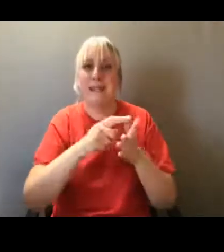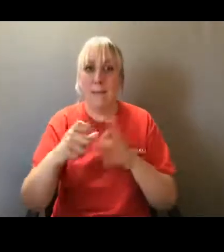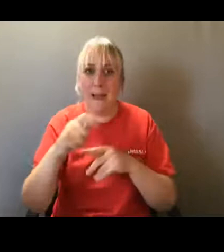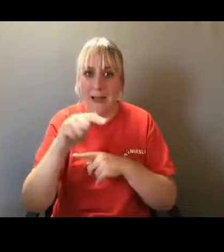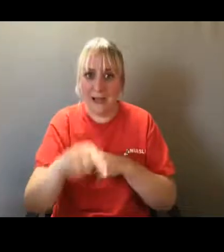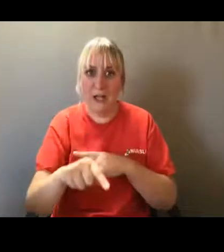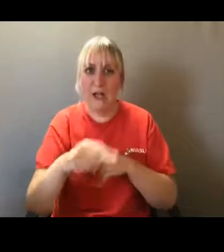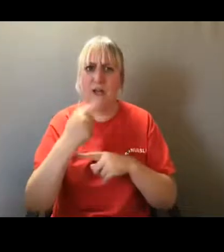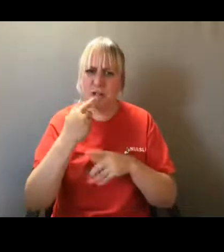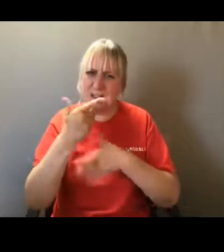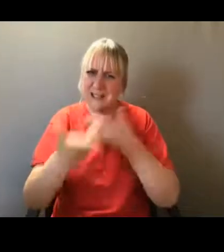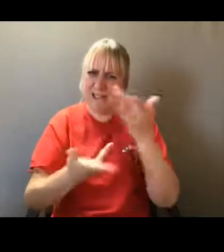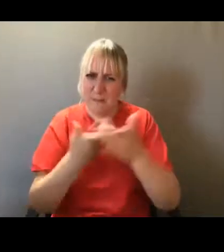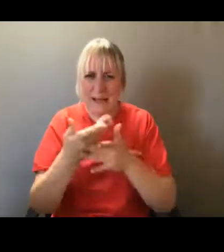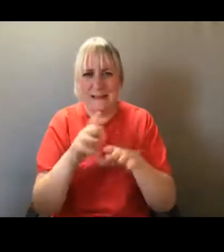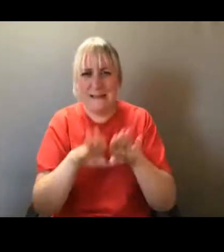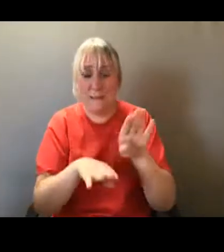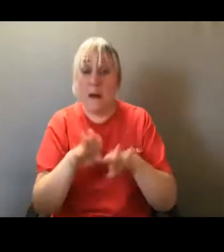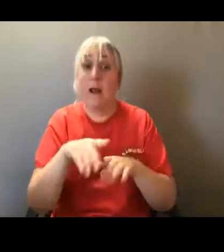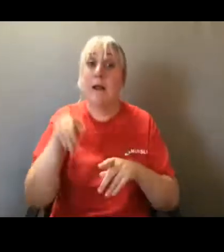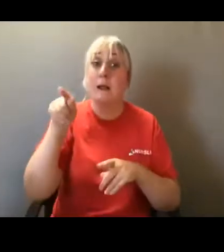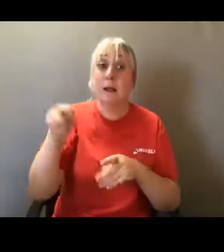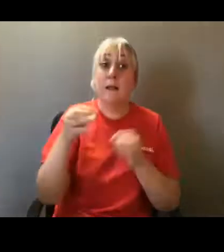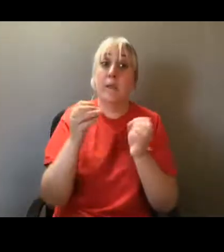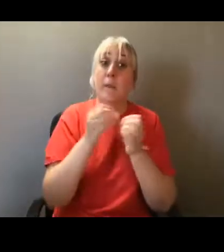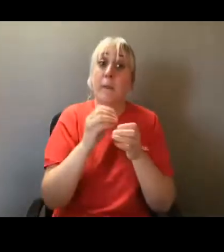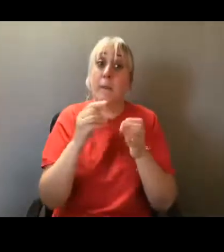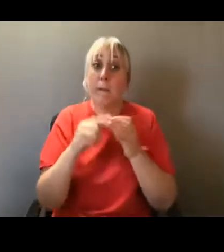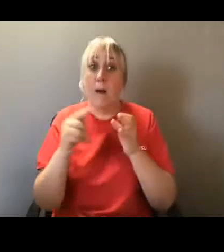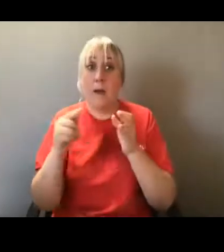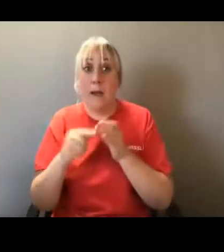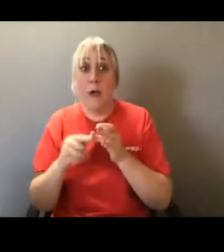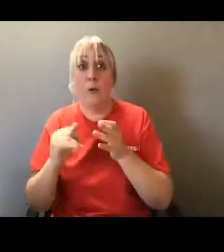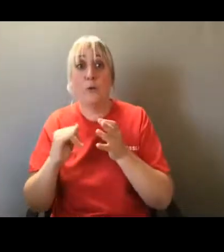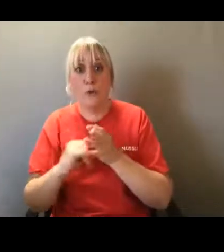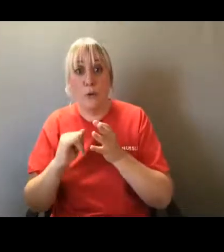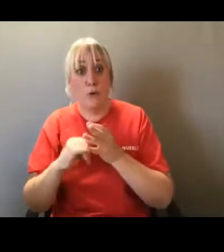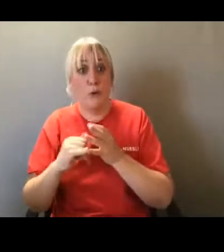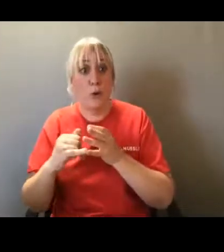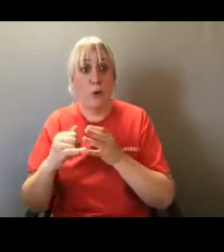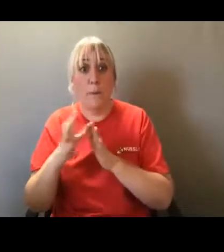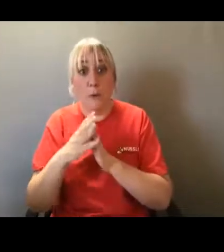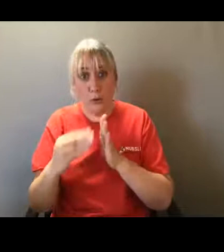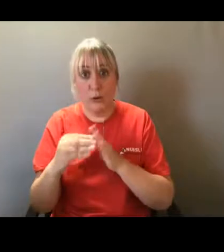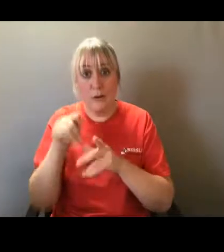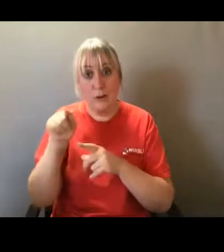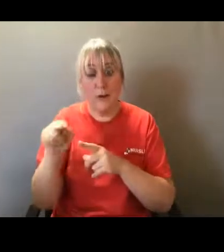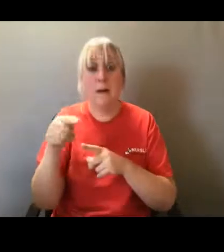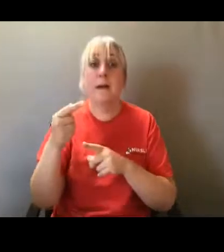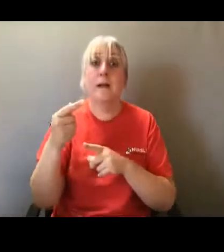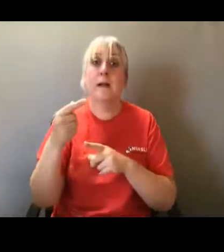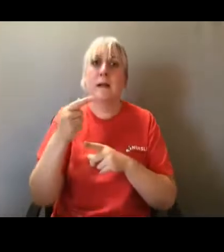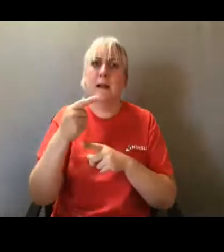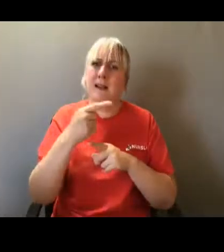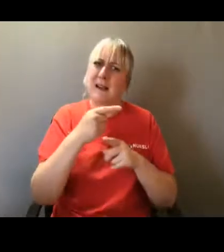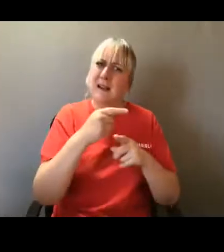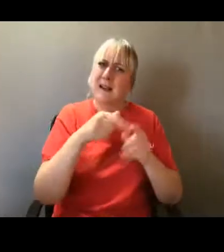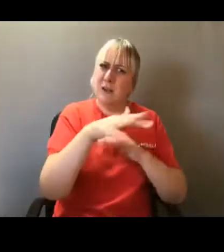So the appearance of the biopsychosocial model happened at the time when the social model itself was becoming